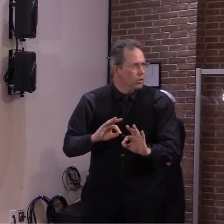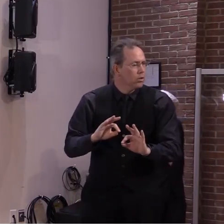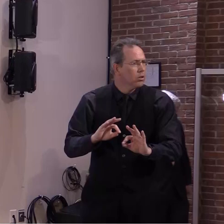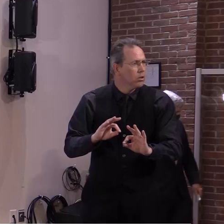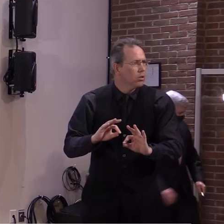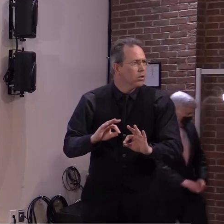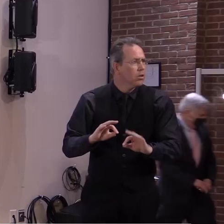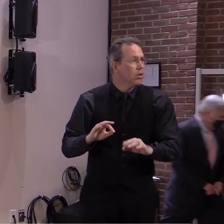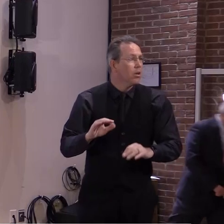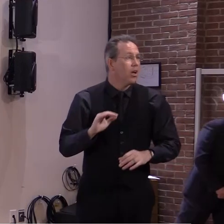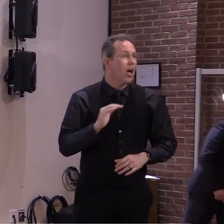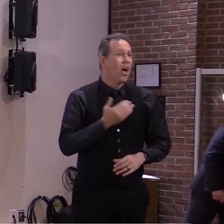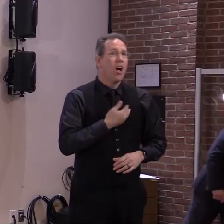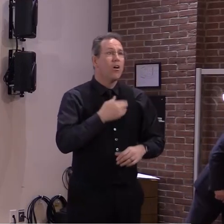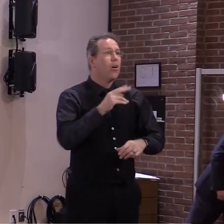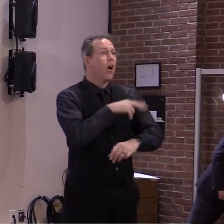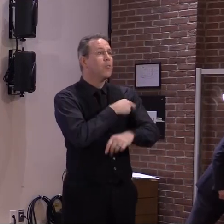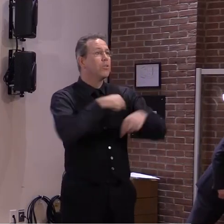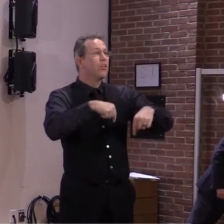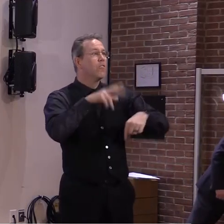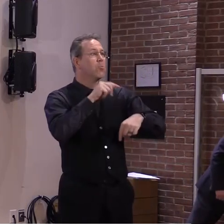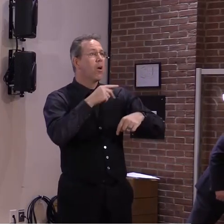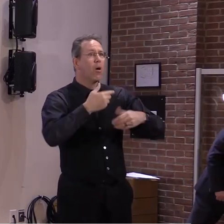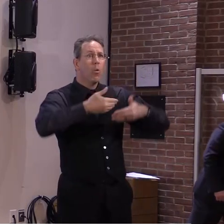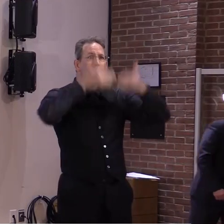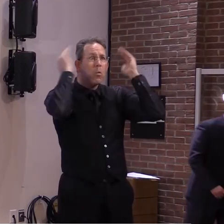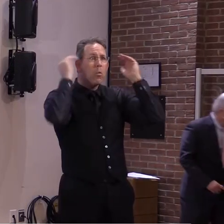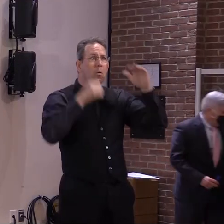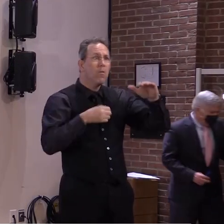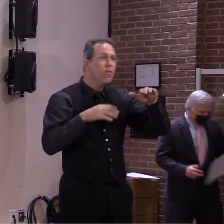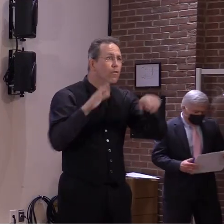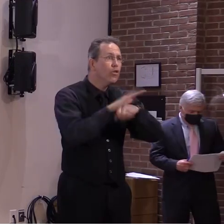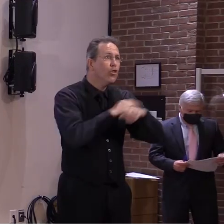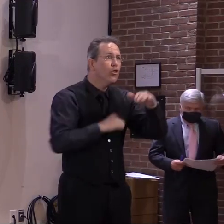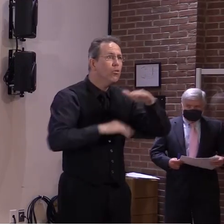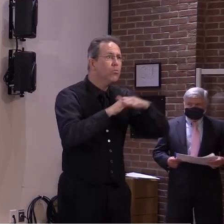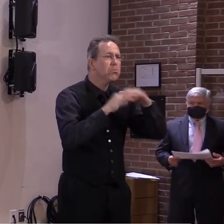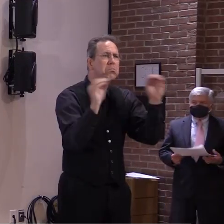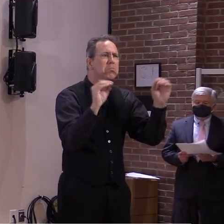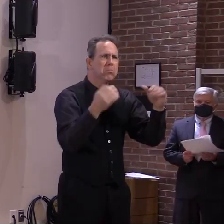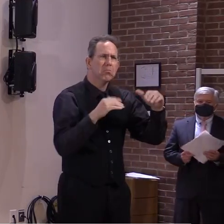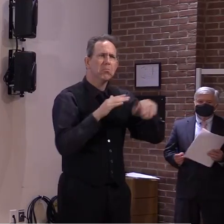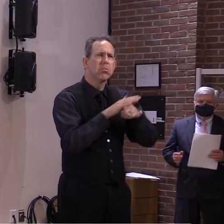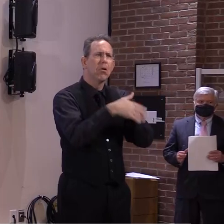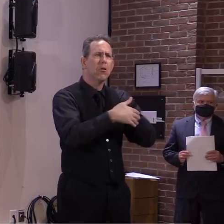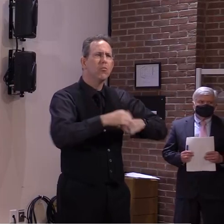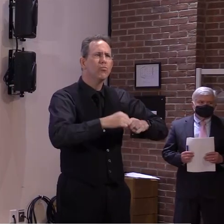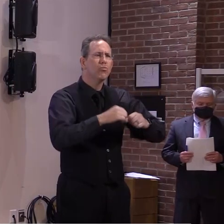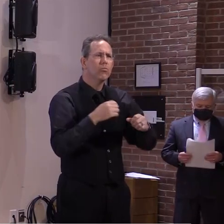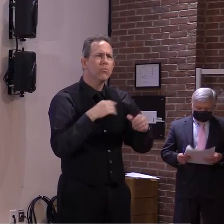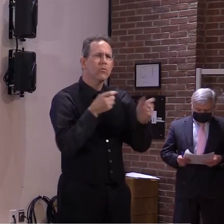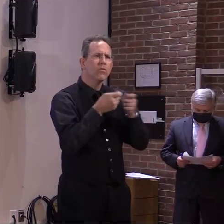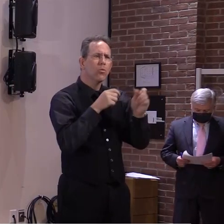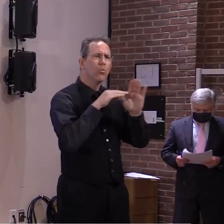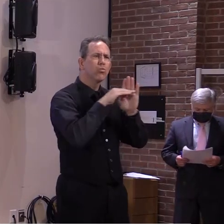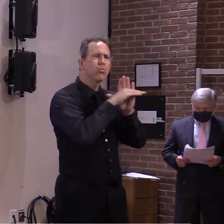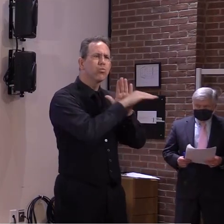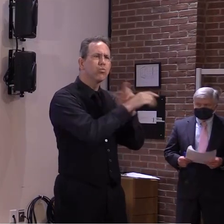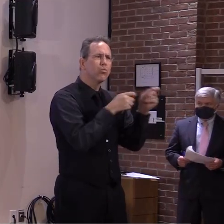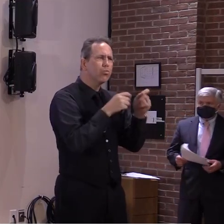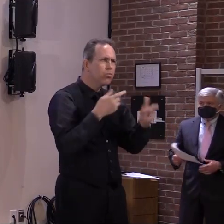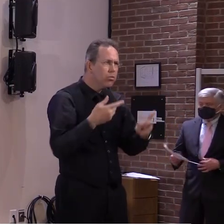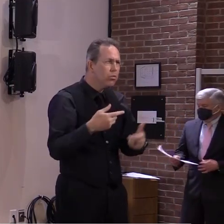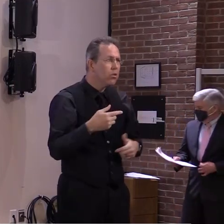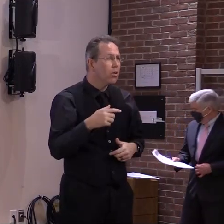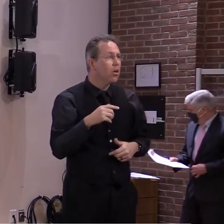capacity of our healthcare system right now, with predominantly younger people becoming infected. So